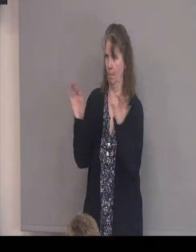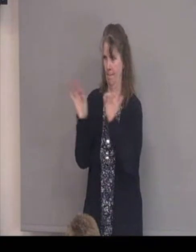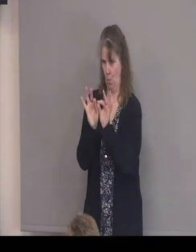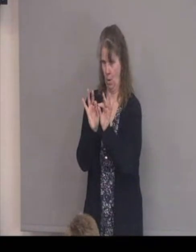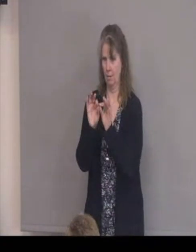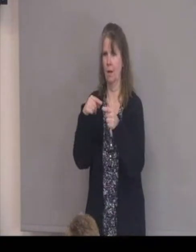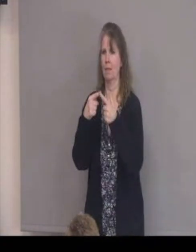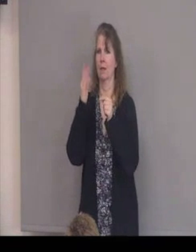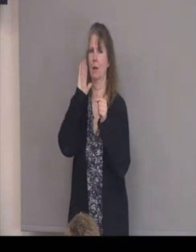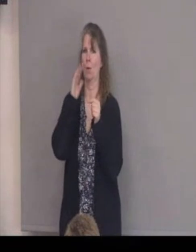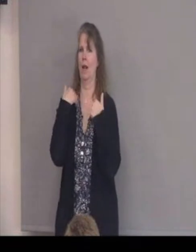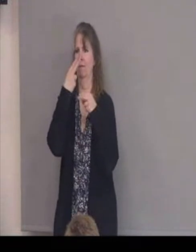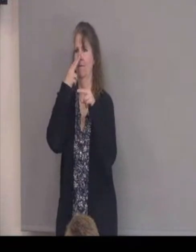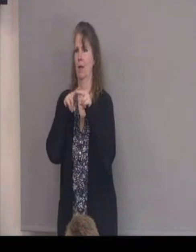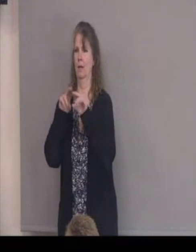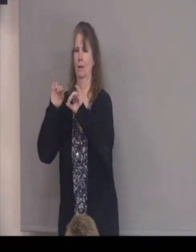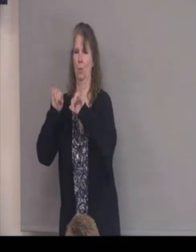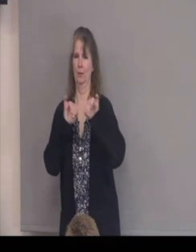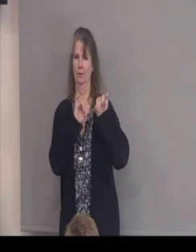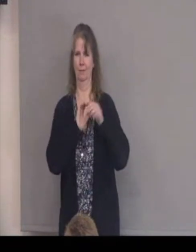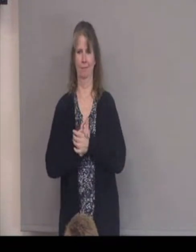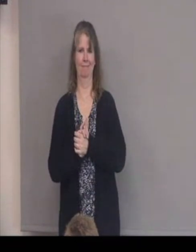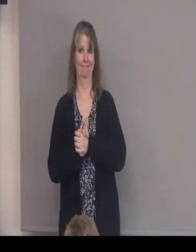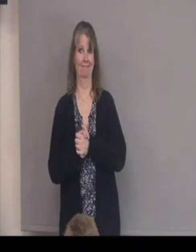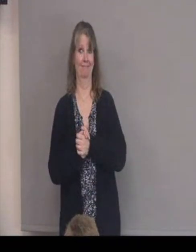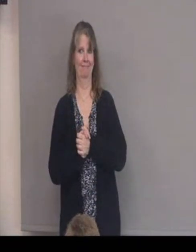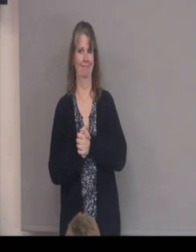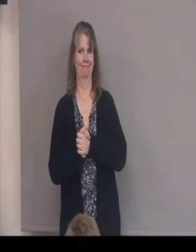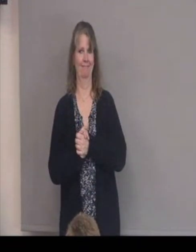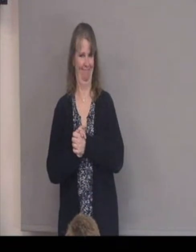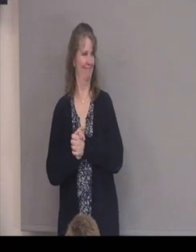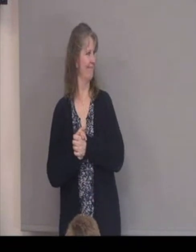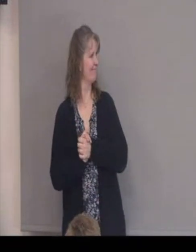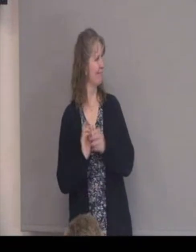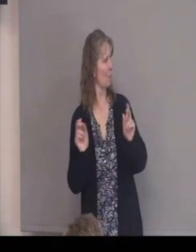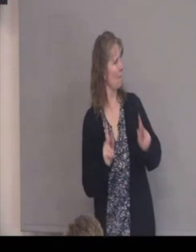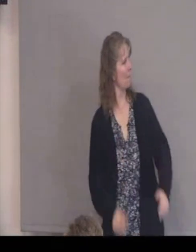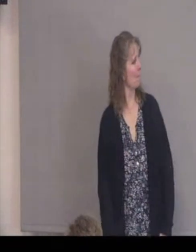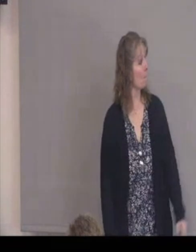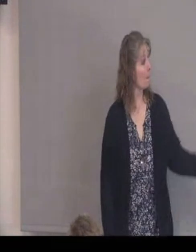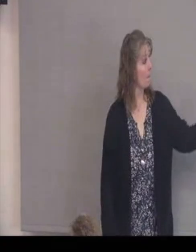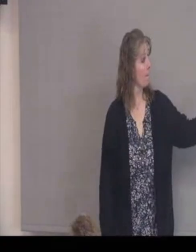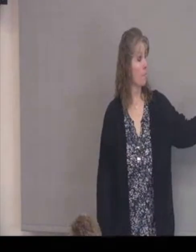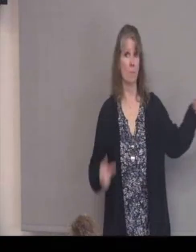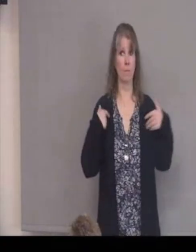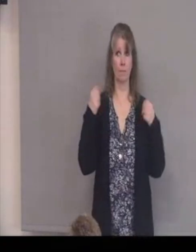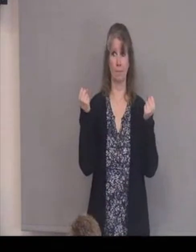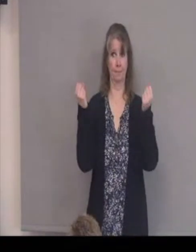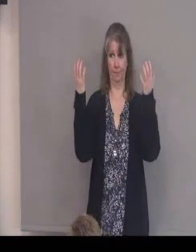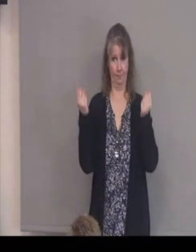So I just want to review those terms one more time because they really are important. And from there, we can start having a little more fun once we know that we